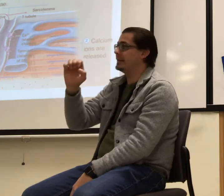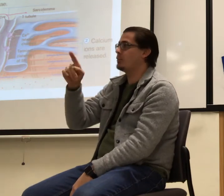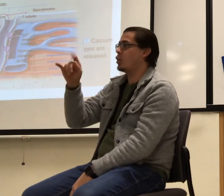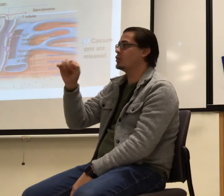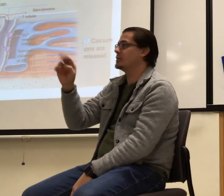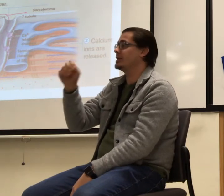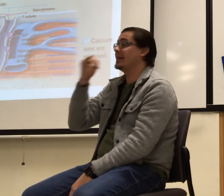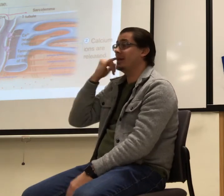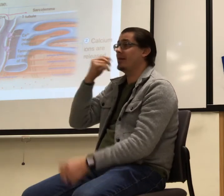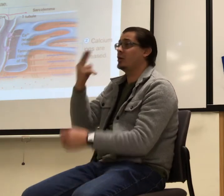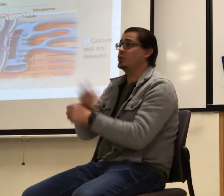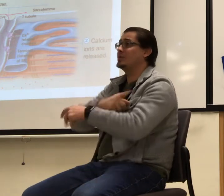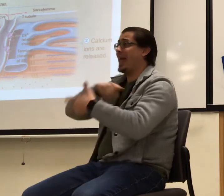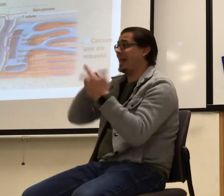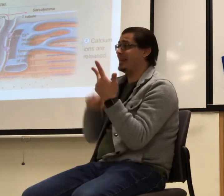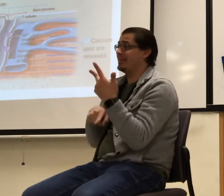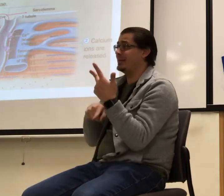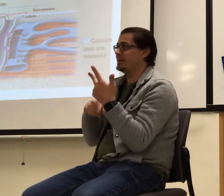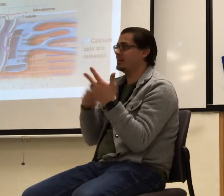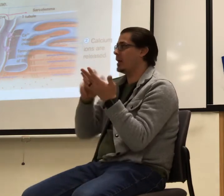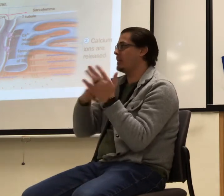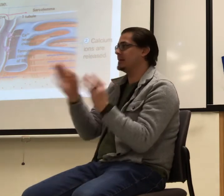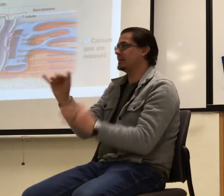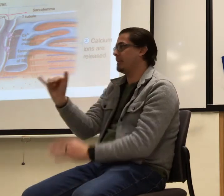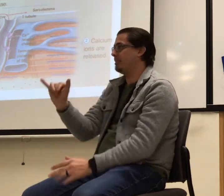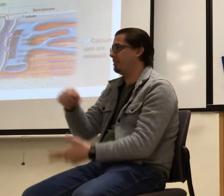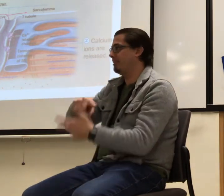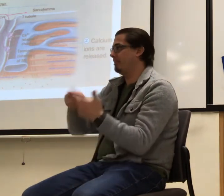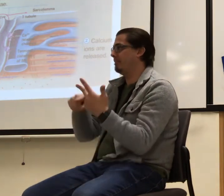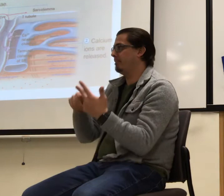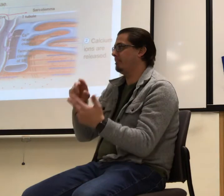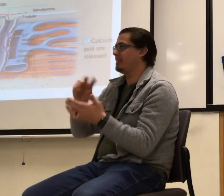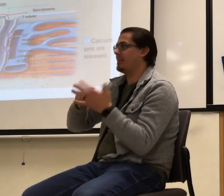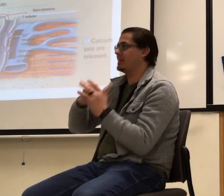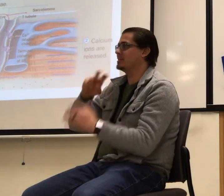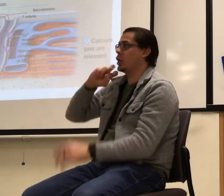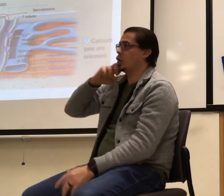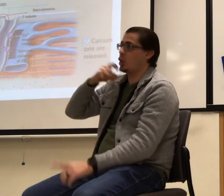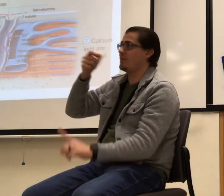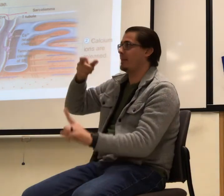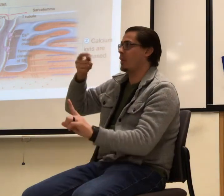So if I use any of those terms, they all mean the same thing. It's the nerve impulse.